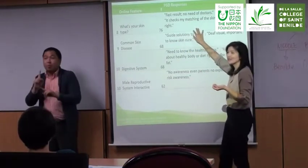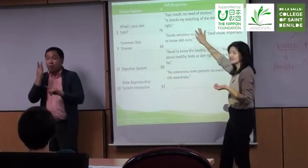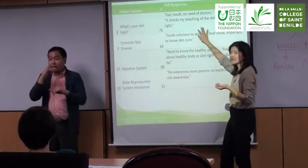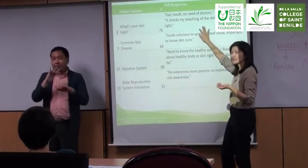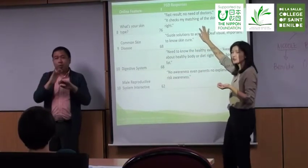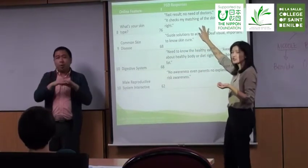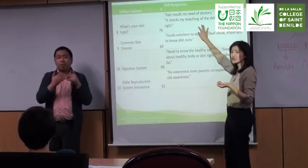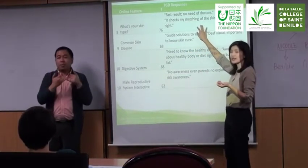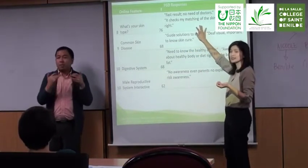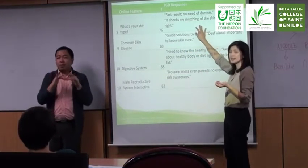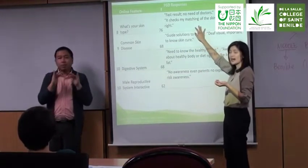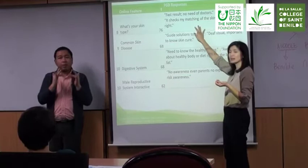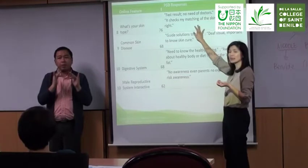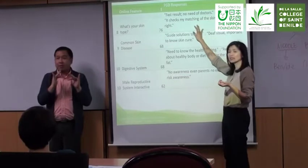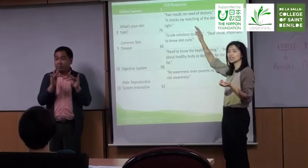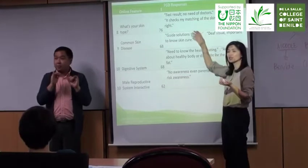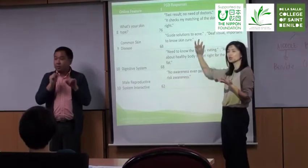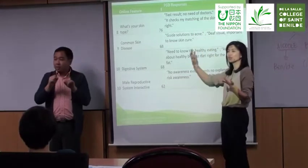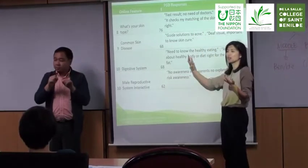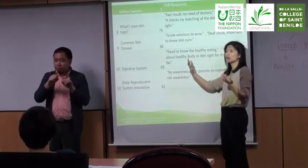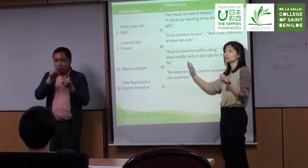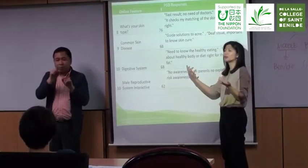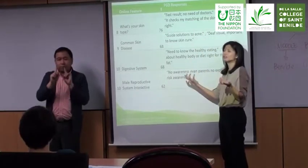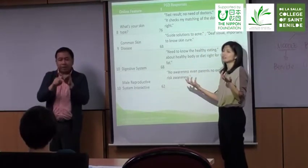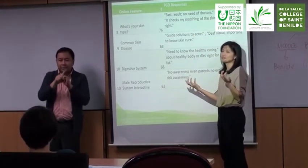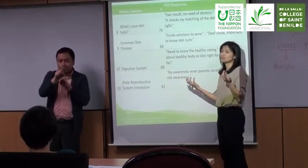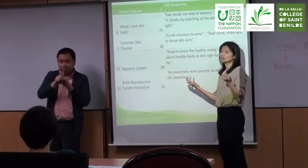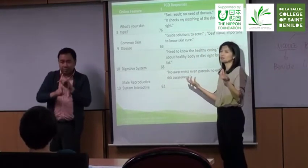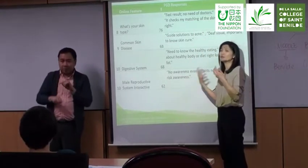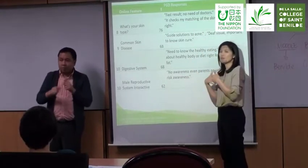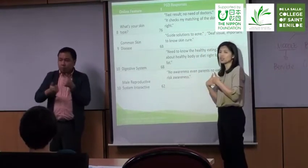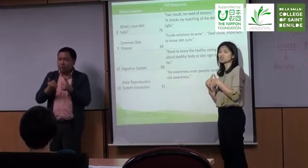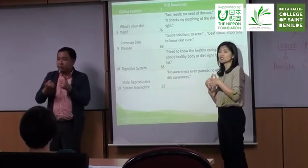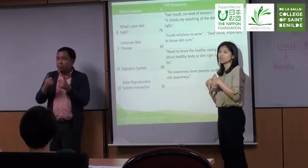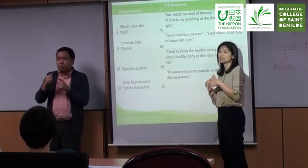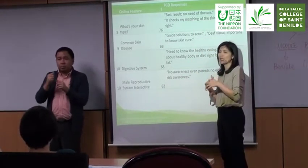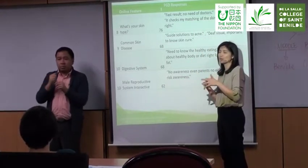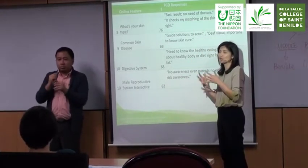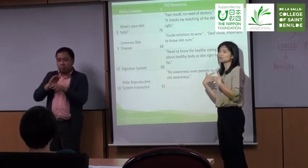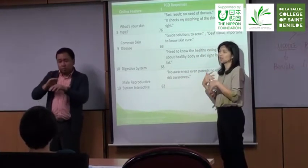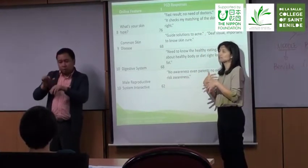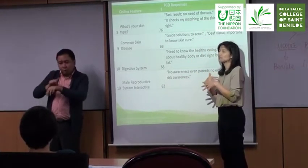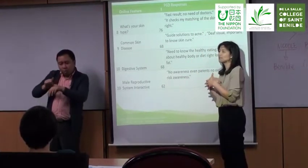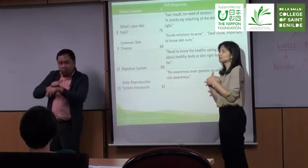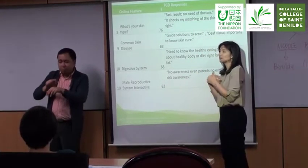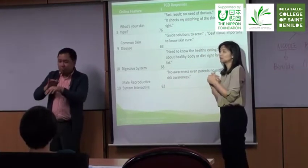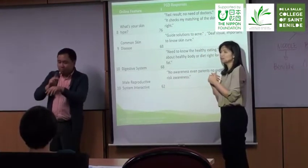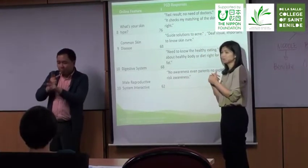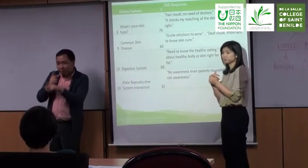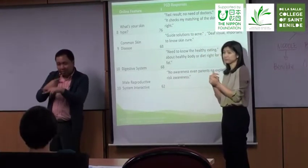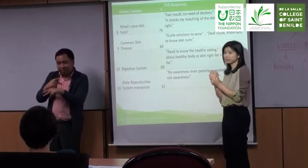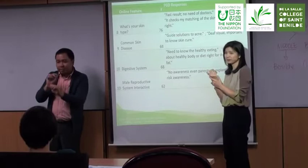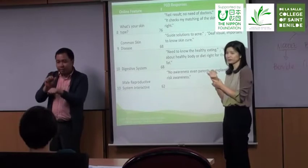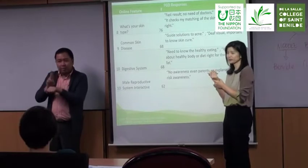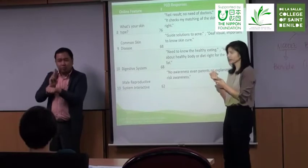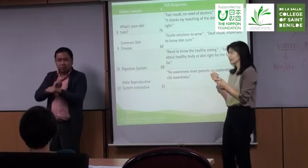activity. They can know their skin type and they can know the products that would match their skin type. So it's very